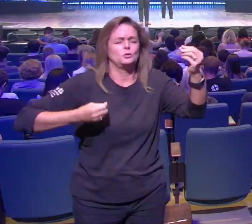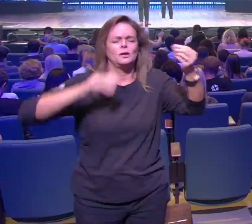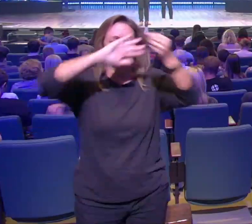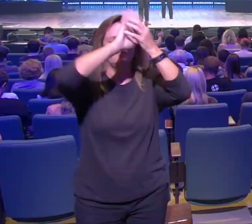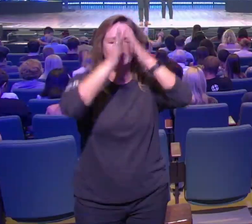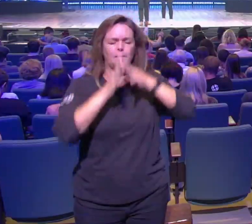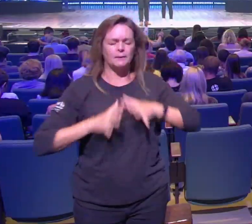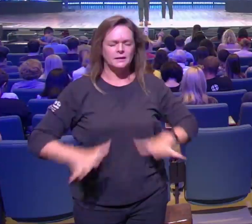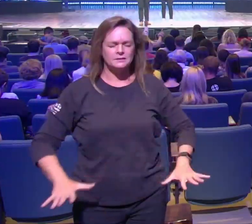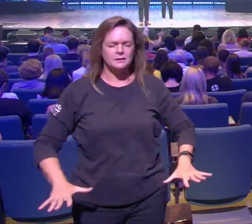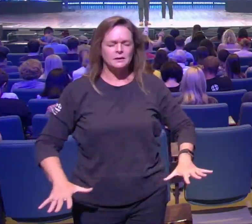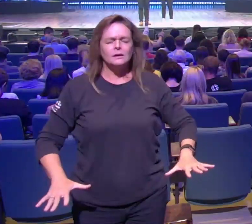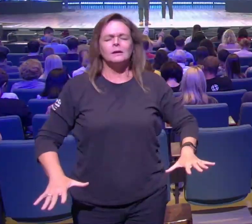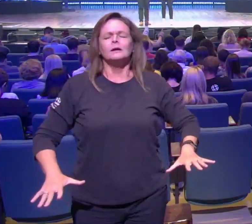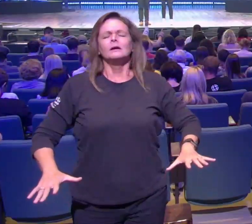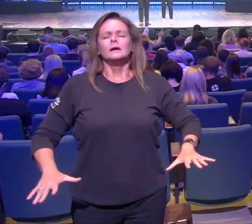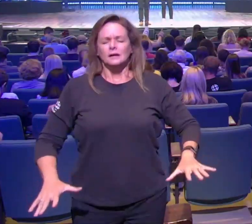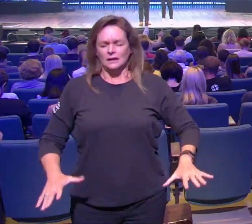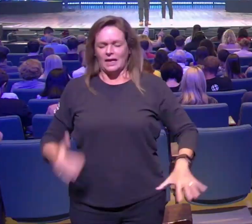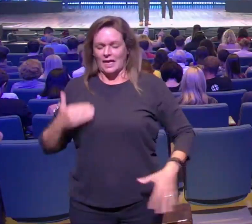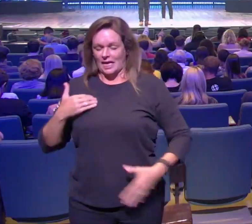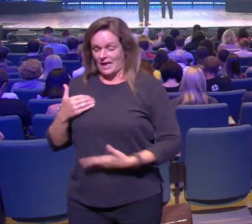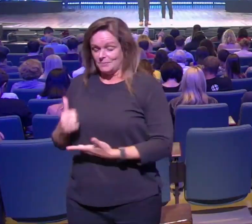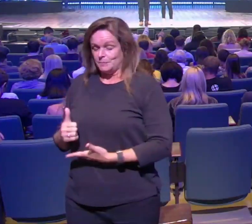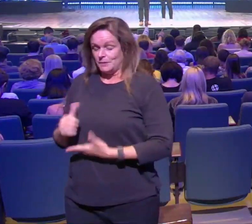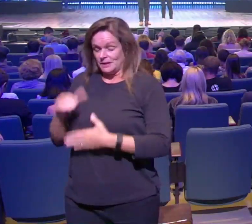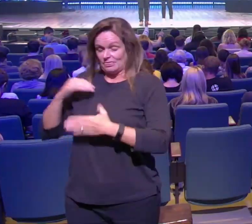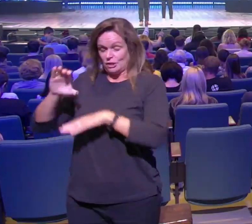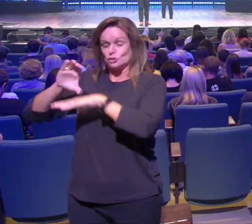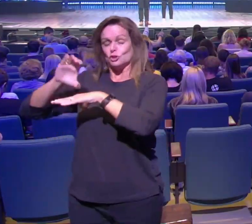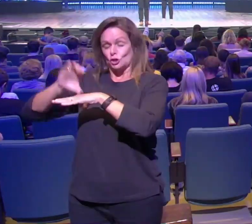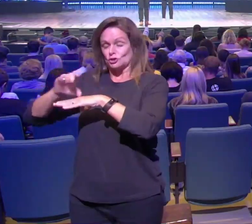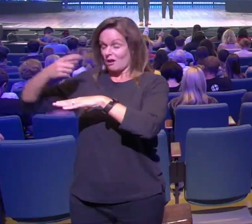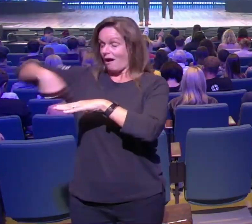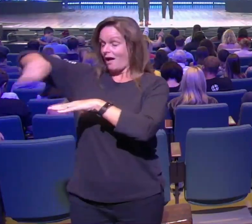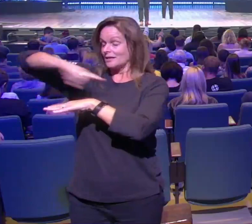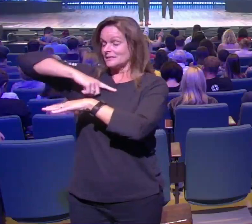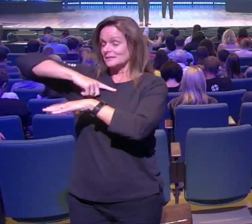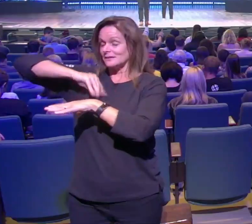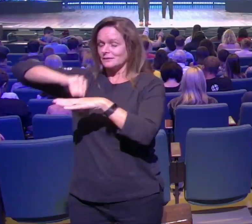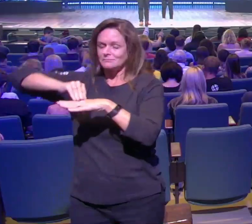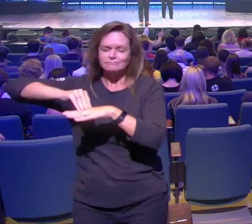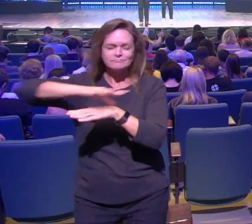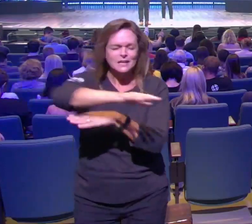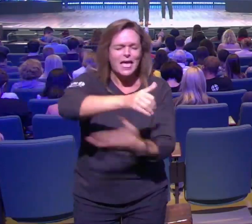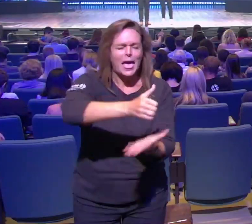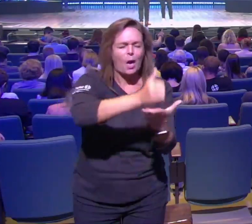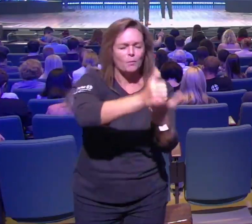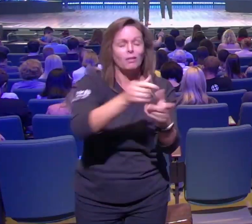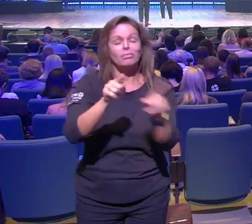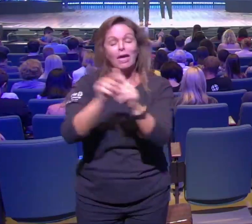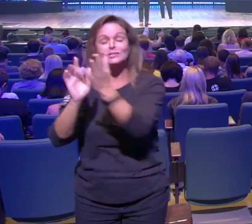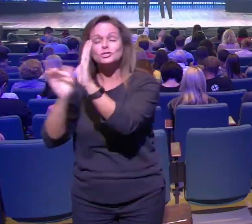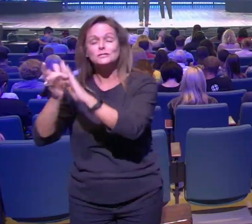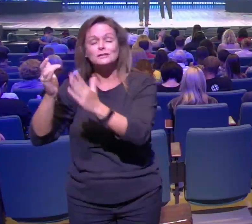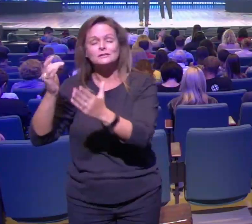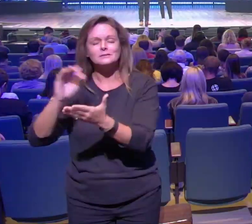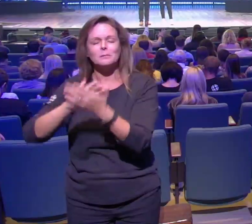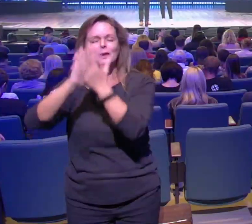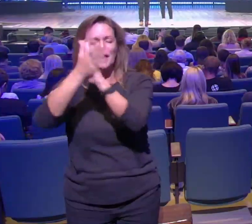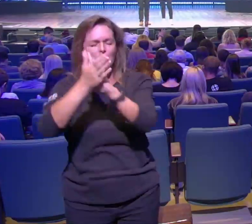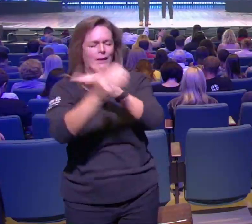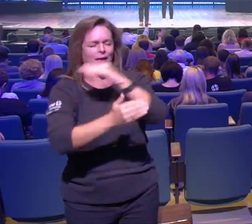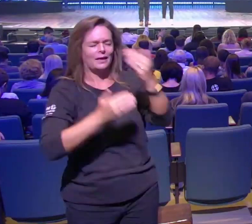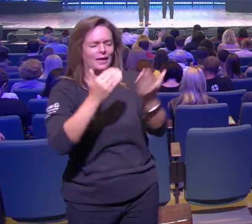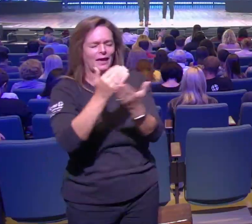And continue to let the church be the church and be the hands and feet of Jesus to these precious people, we pray. Lord, we pray for this word as